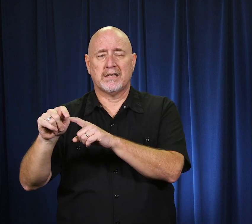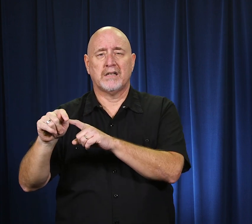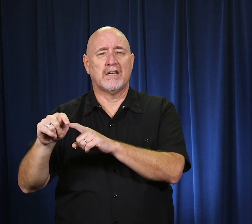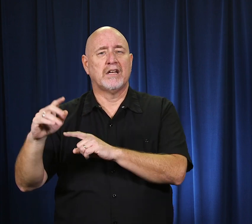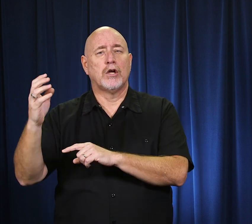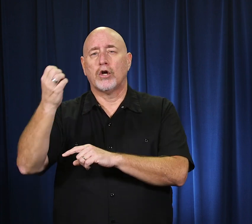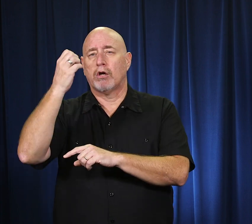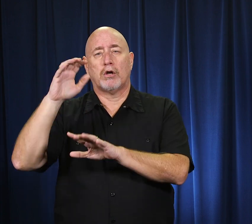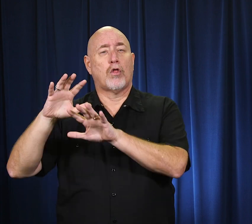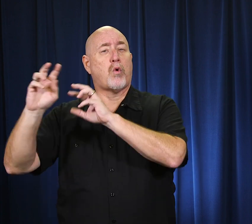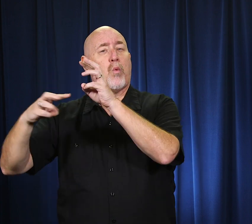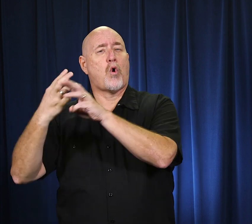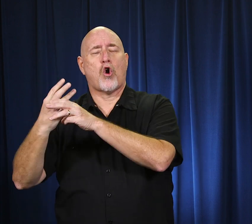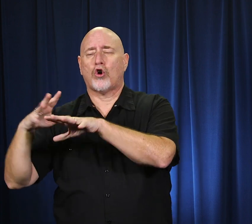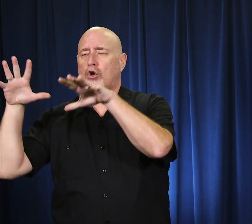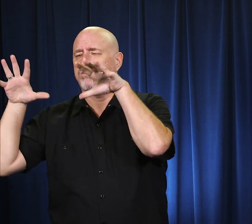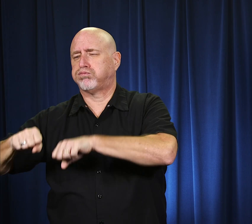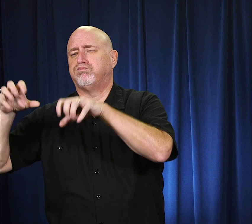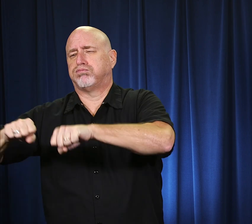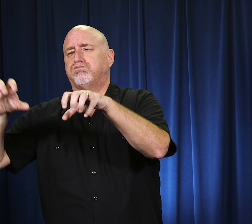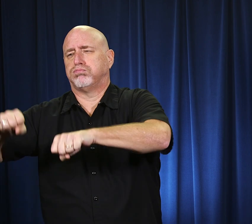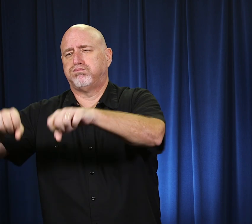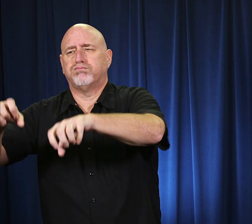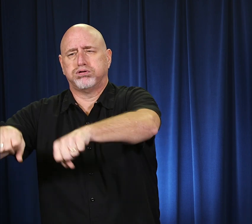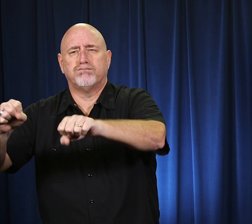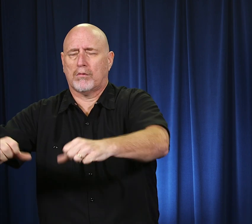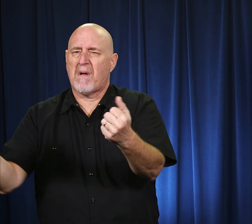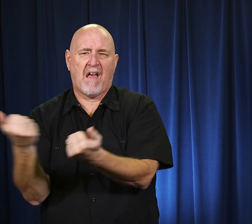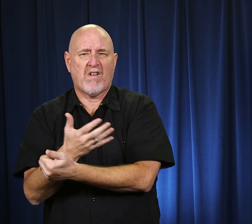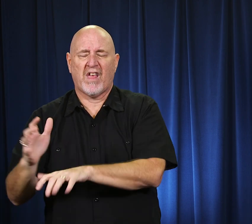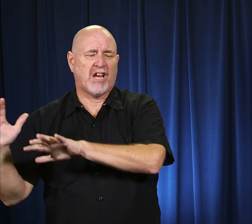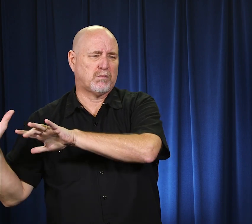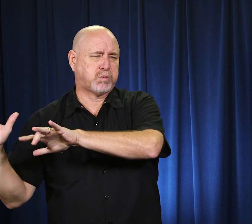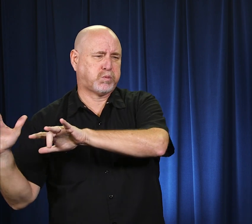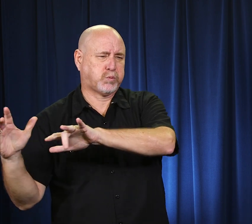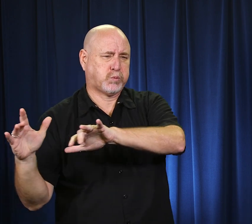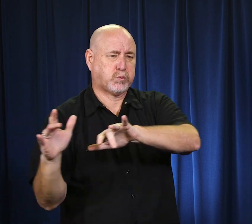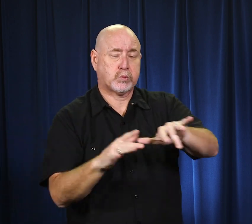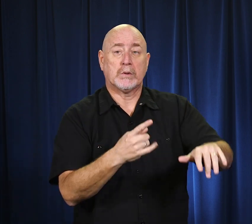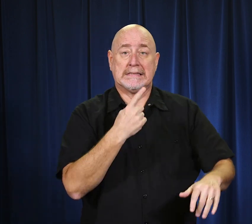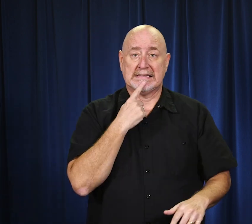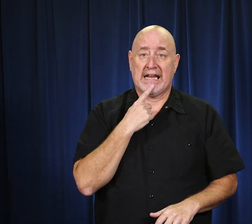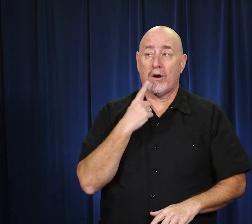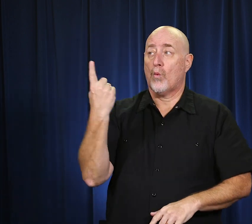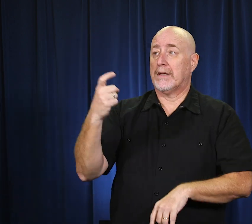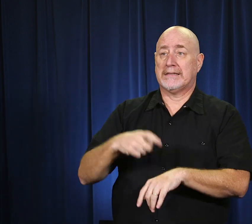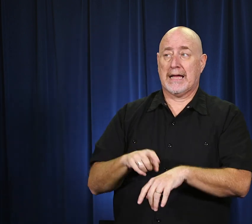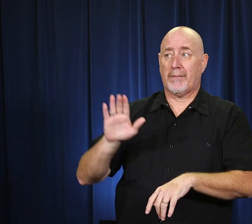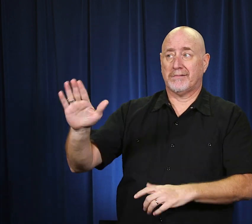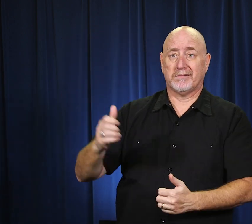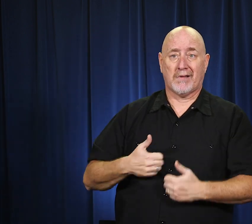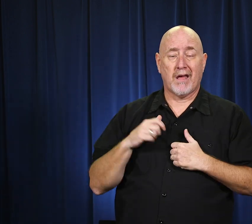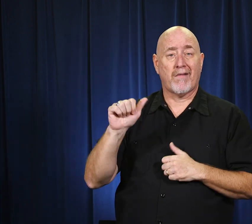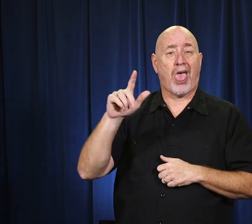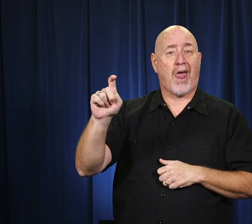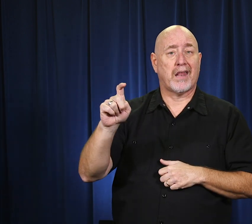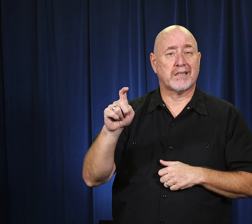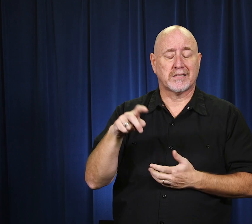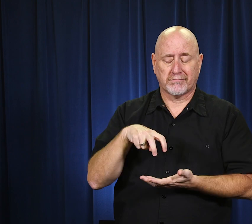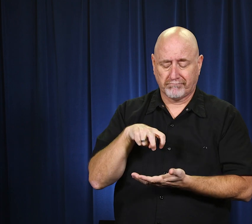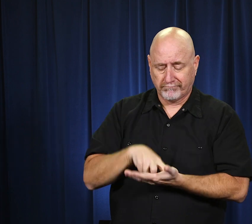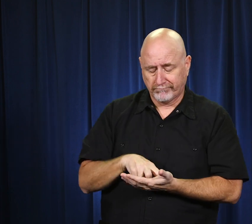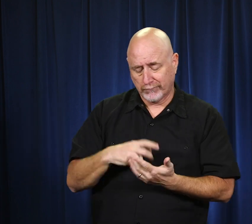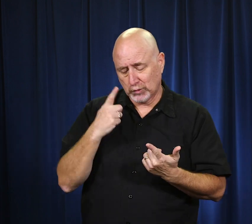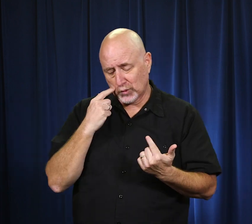was sweeping across the globe, conquering everything in his path. In fact, it's said that at one point in his